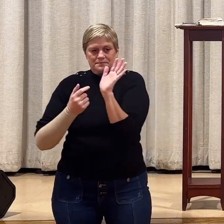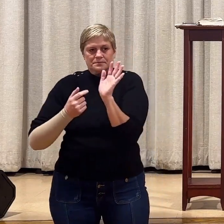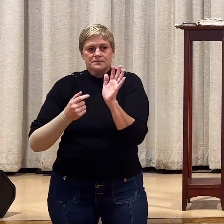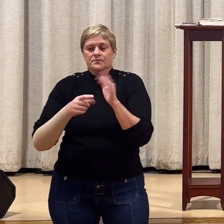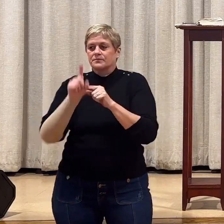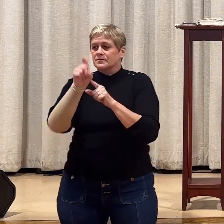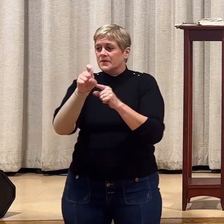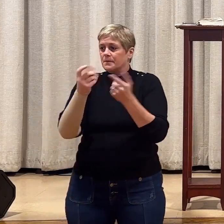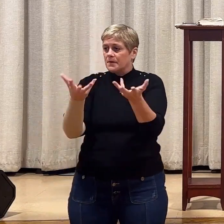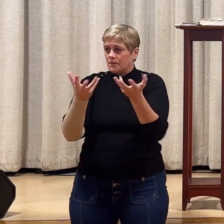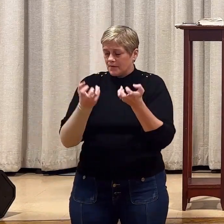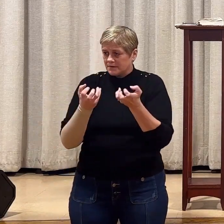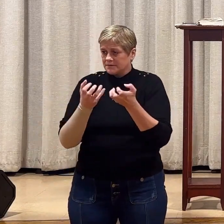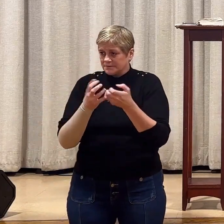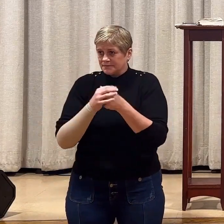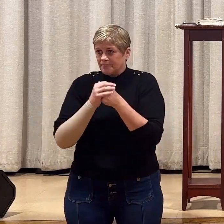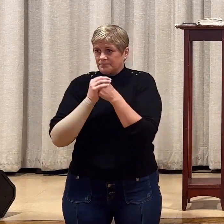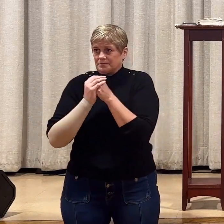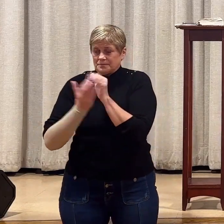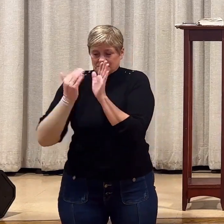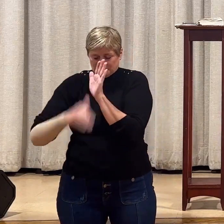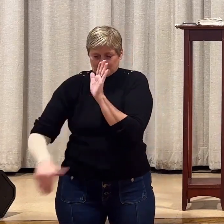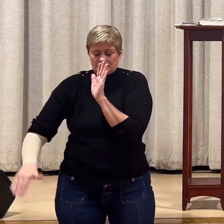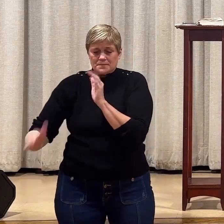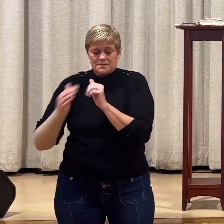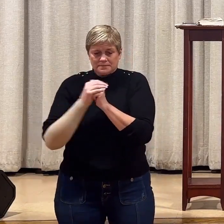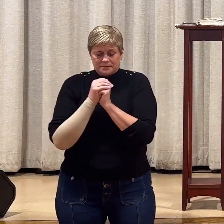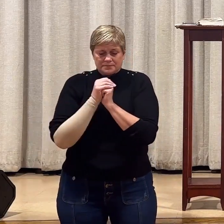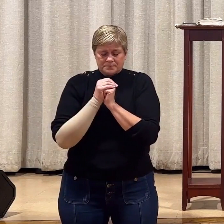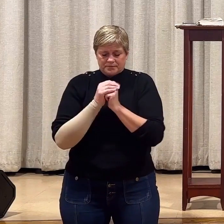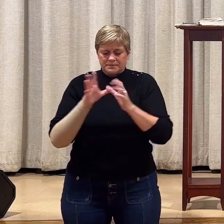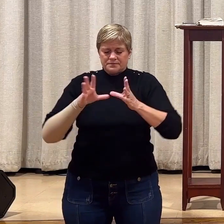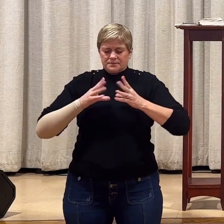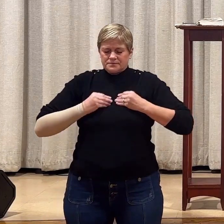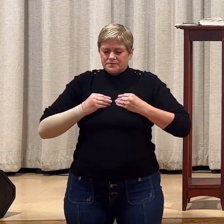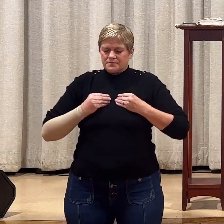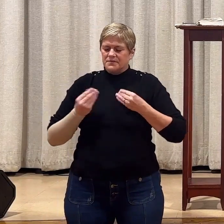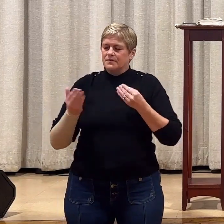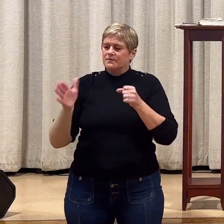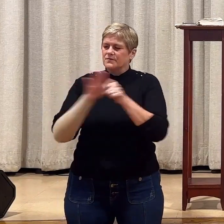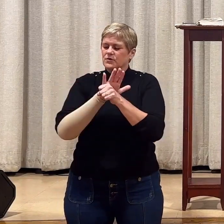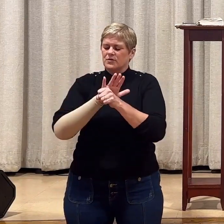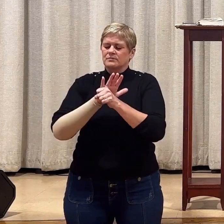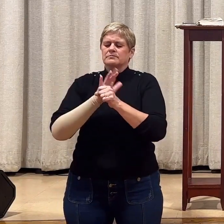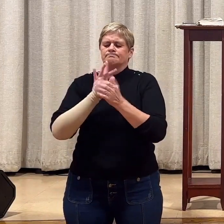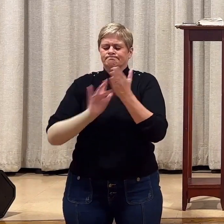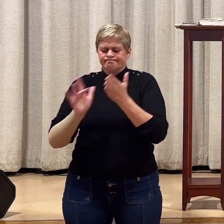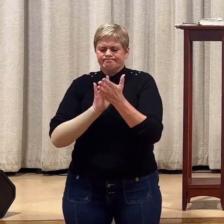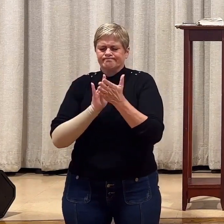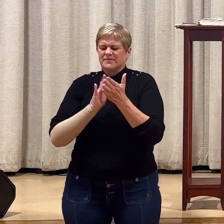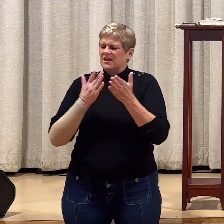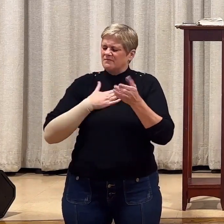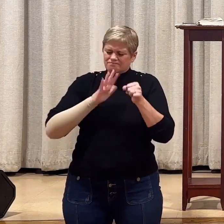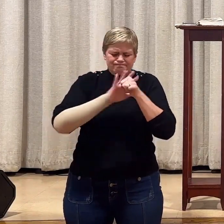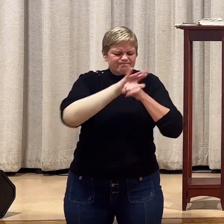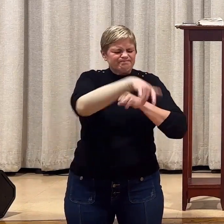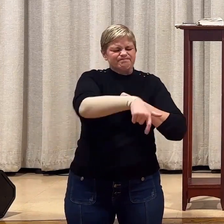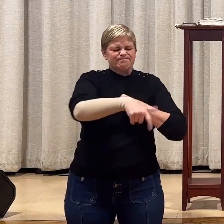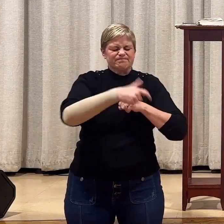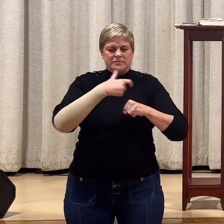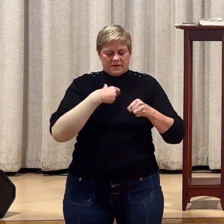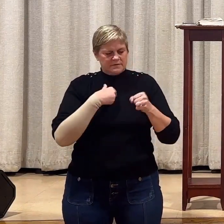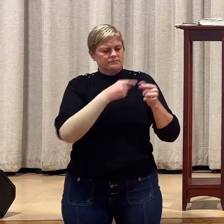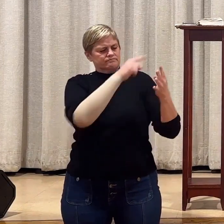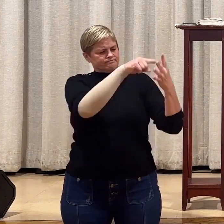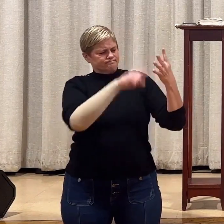once and once again. I've received full payment and more. I'm well supplied, having received from Epaphroditus